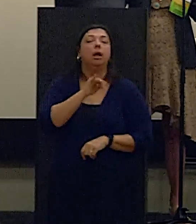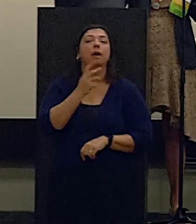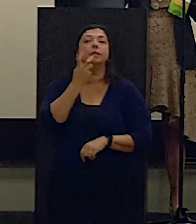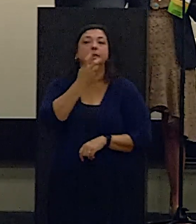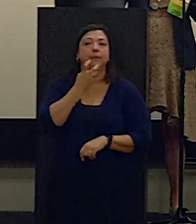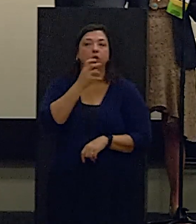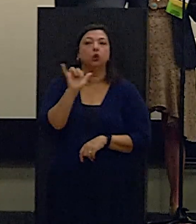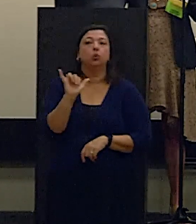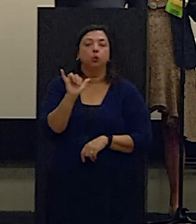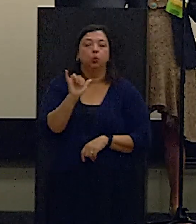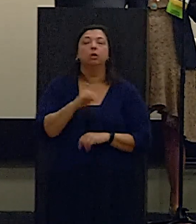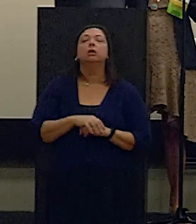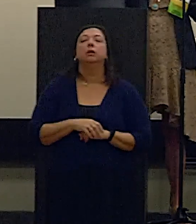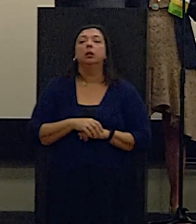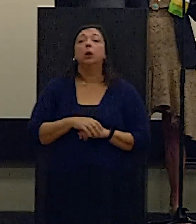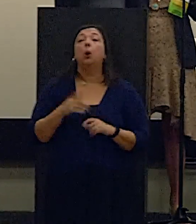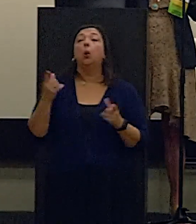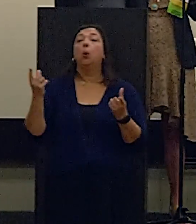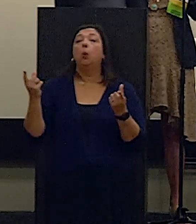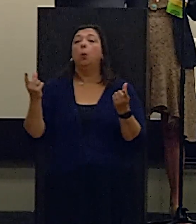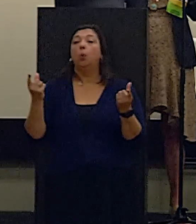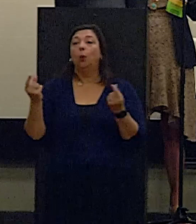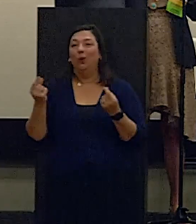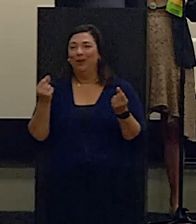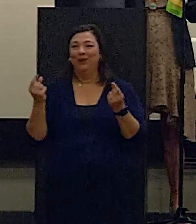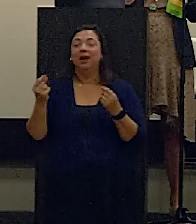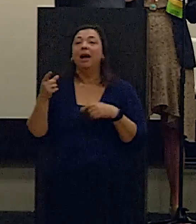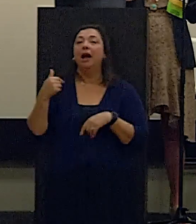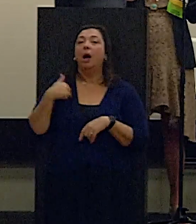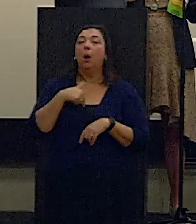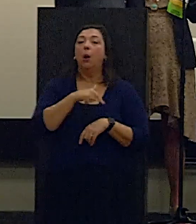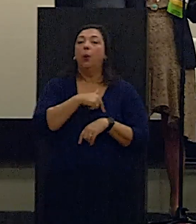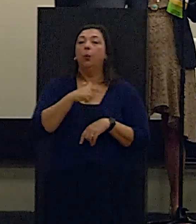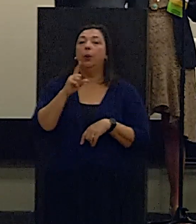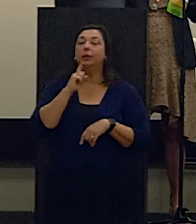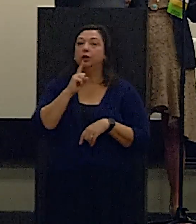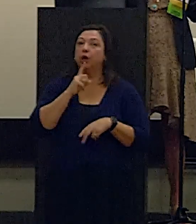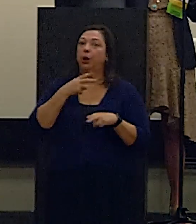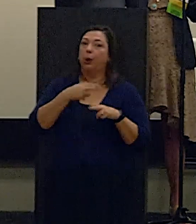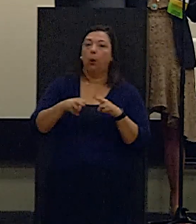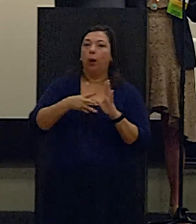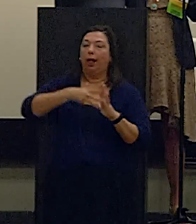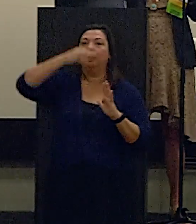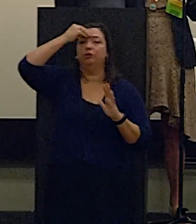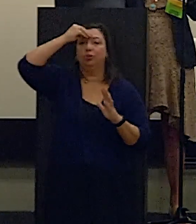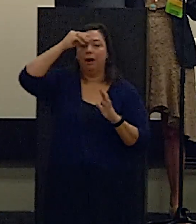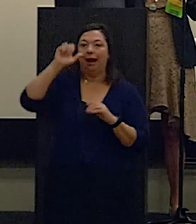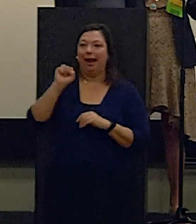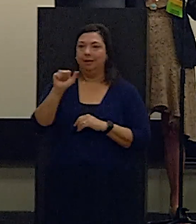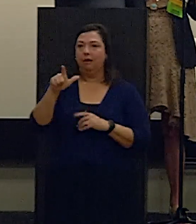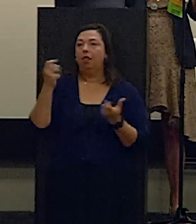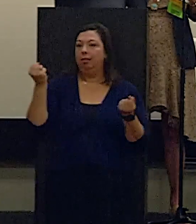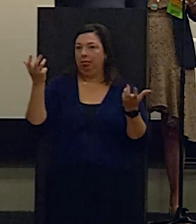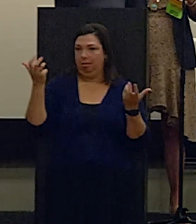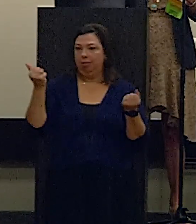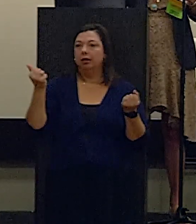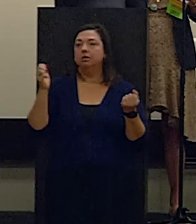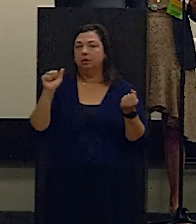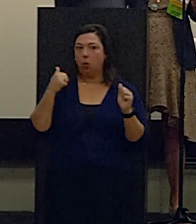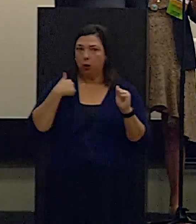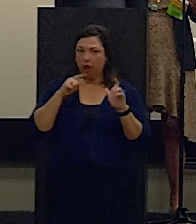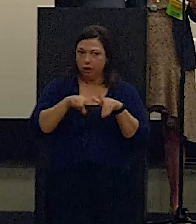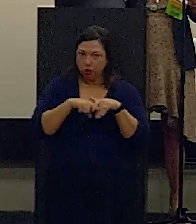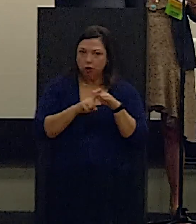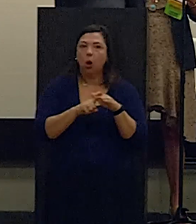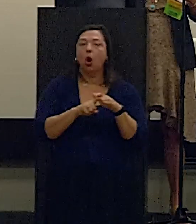So what we did is we took a crash course in ASL so that we could